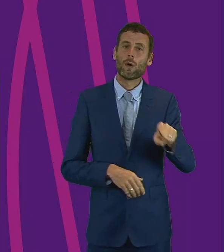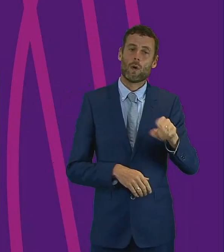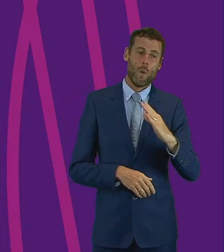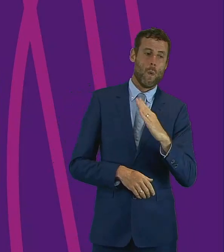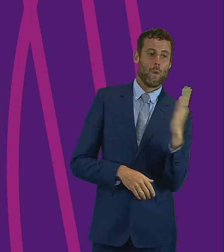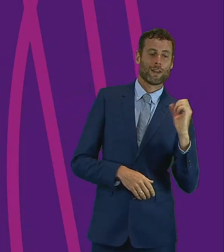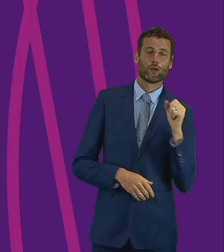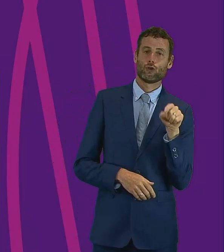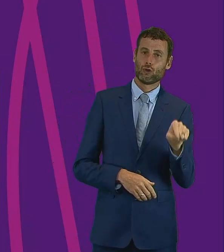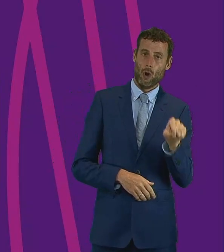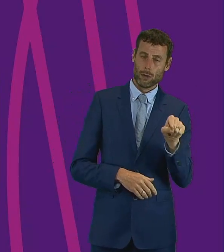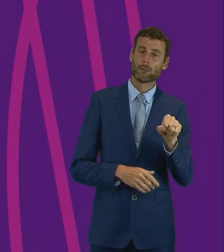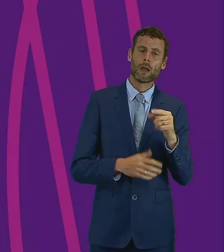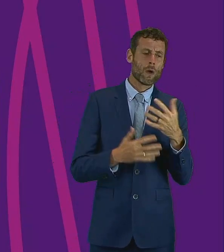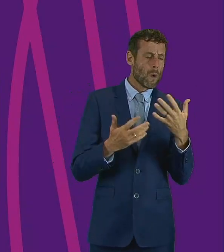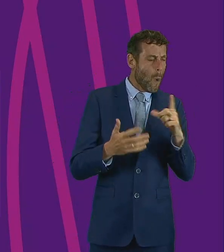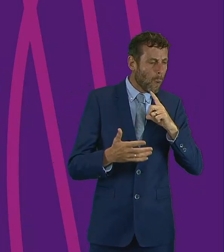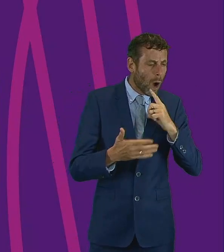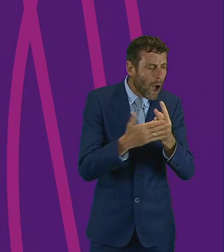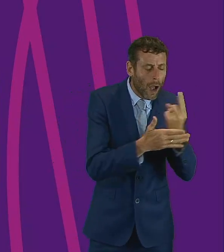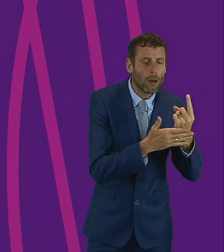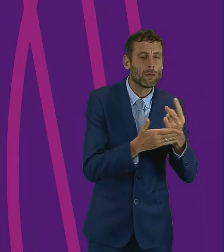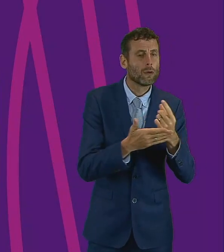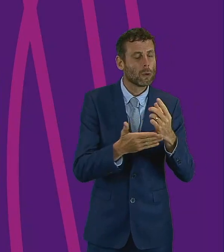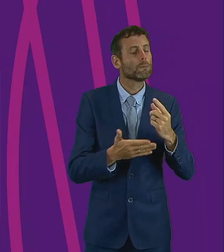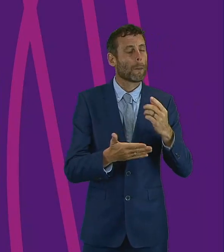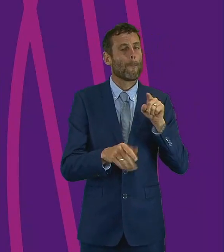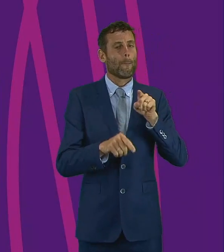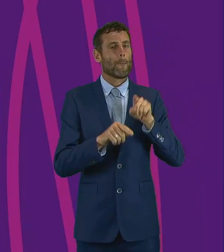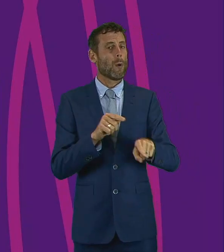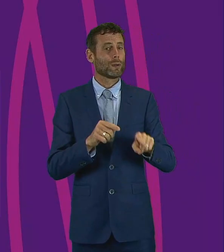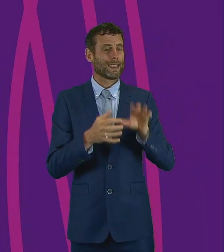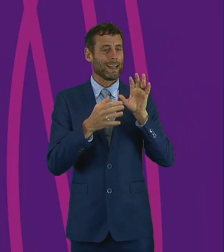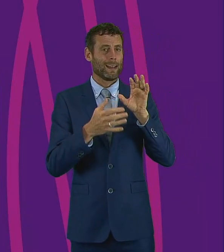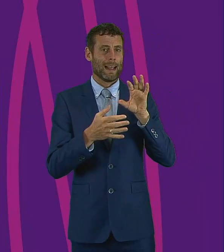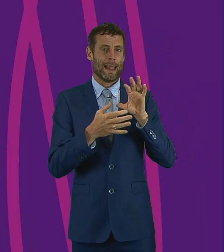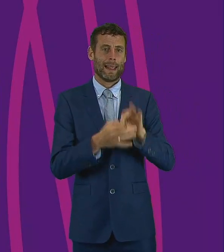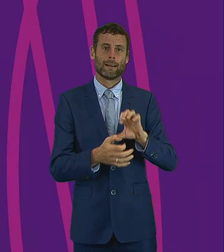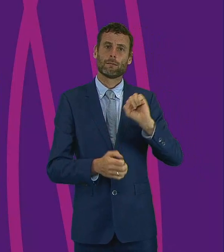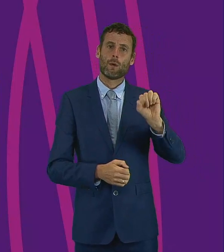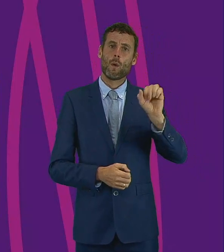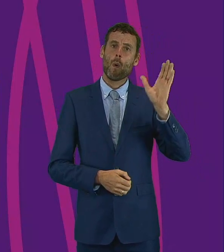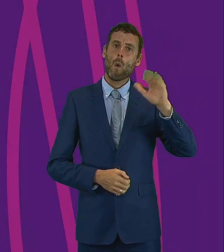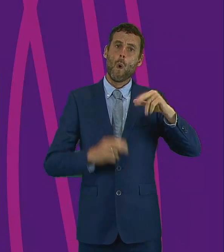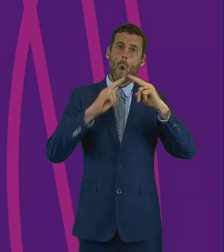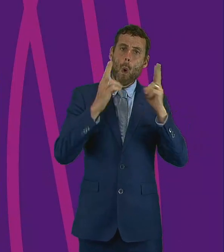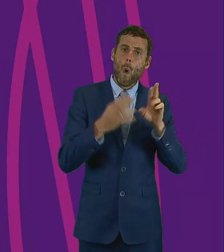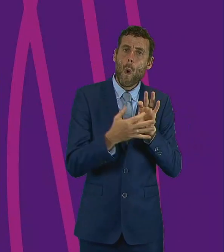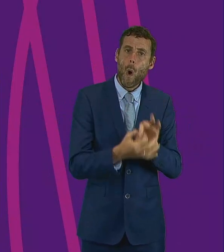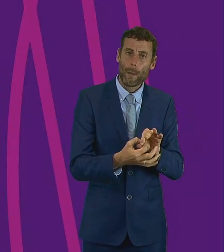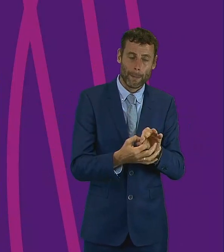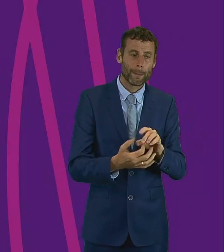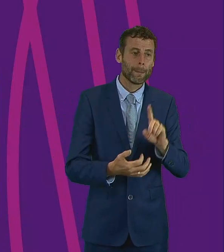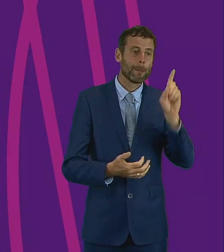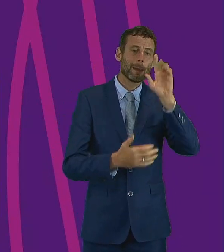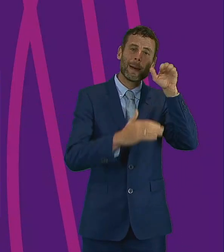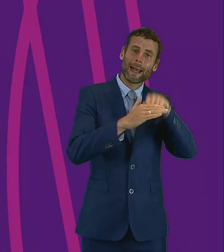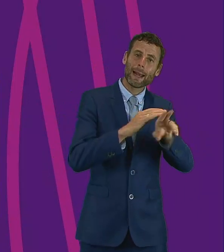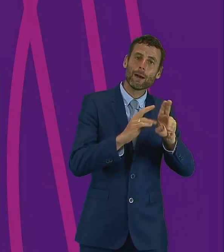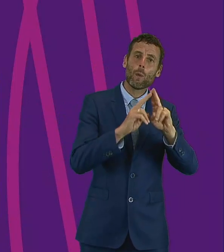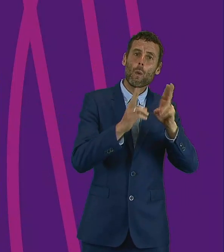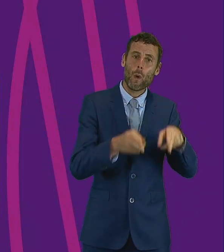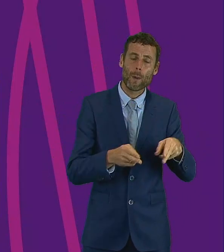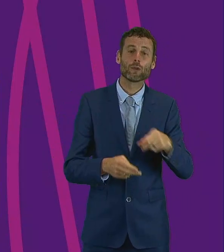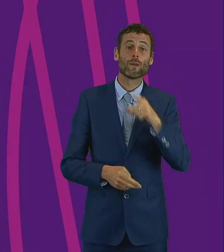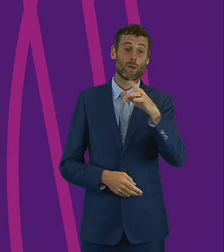not exclusively, but mainly in people's homes. So the guidance is now, firstly, if you live in Glasgow, East Renfrewshire